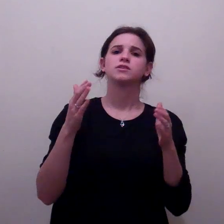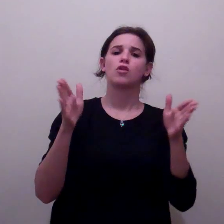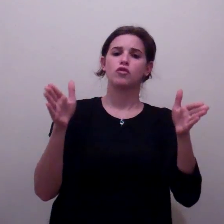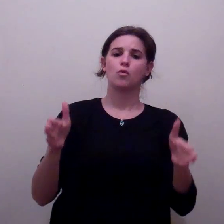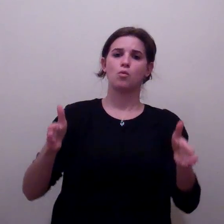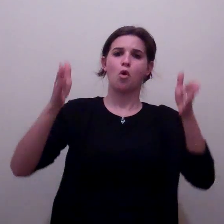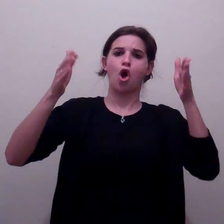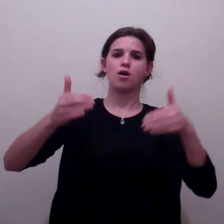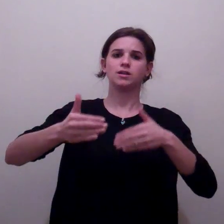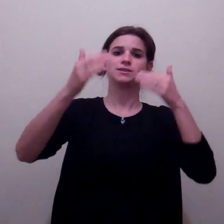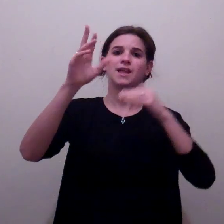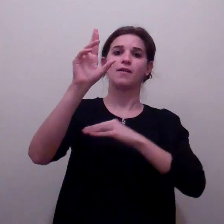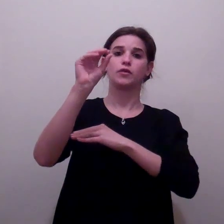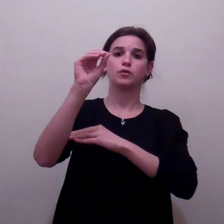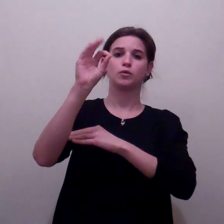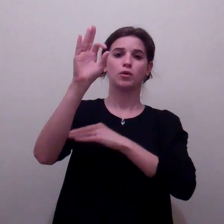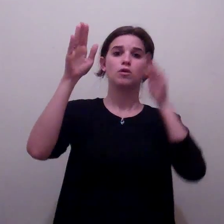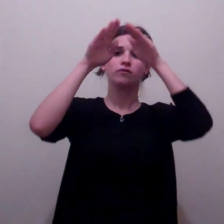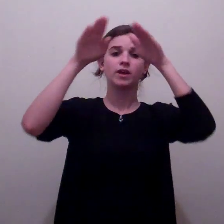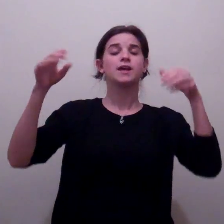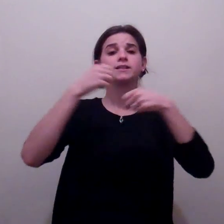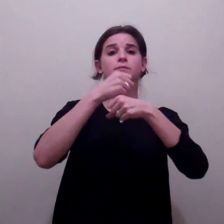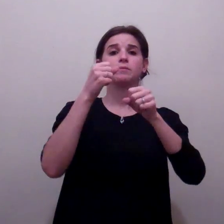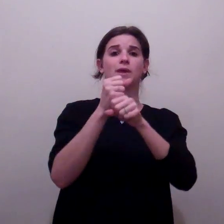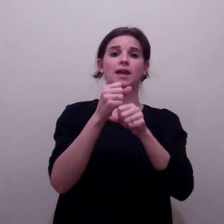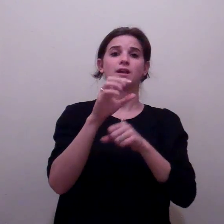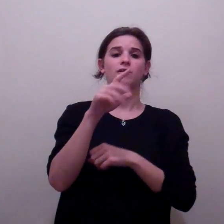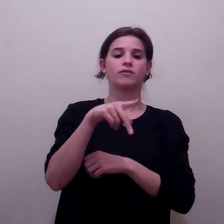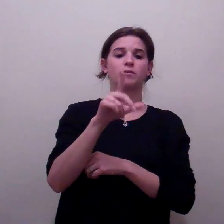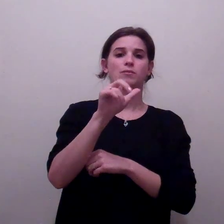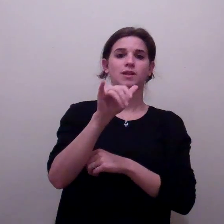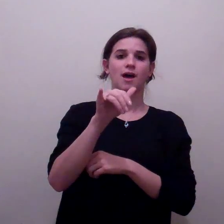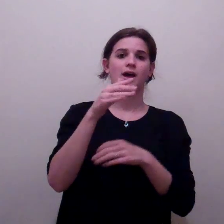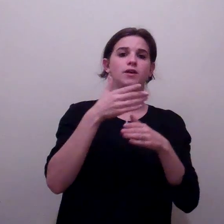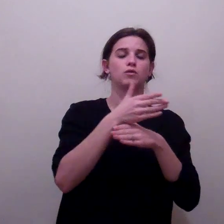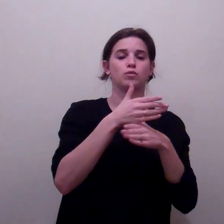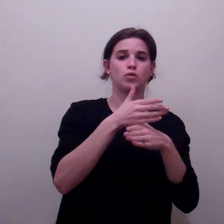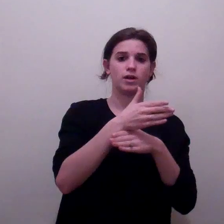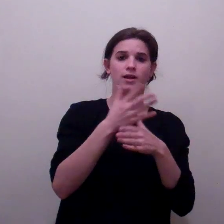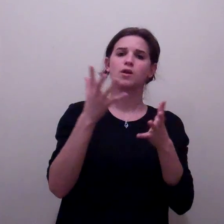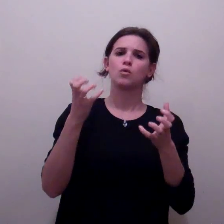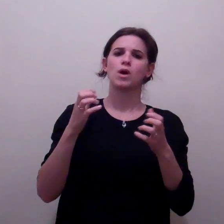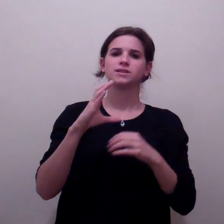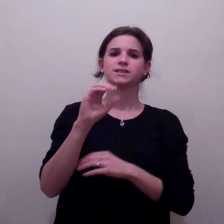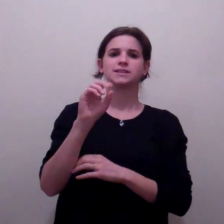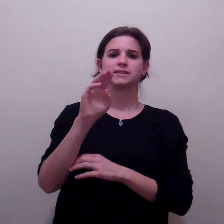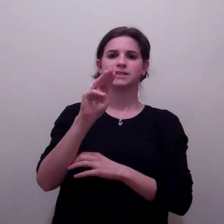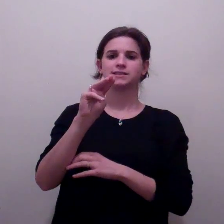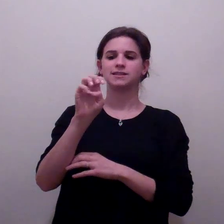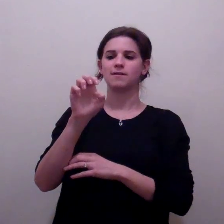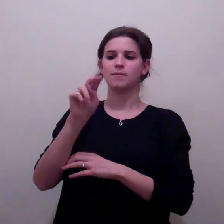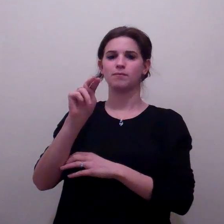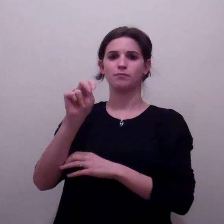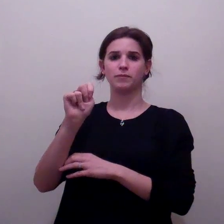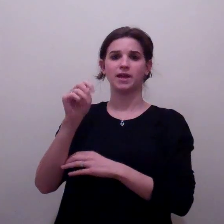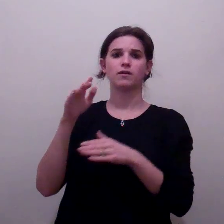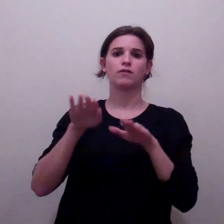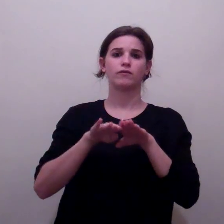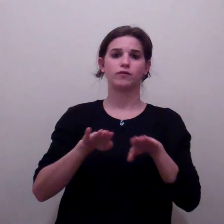plywood, and he wants it to have a cement floor. We are going to use geometry